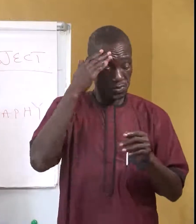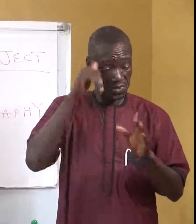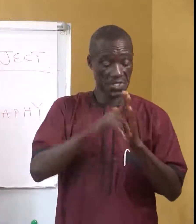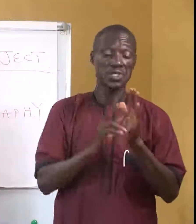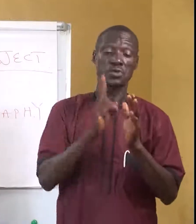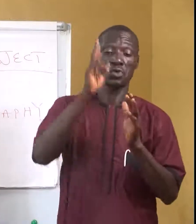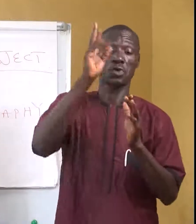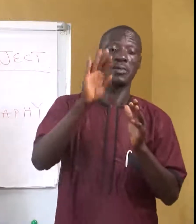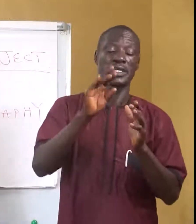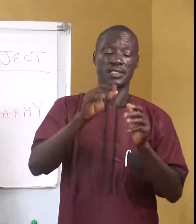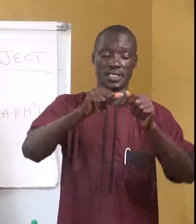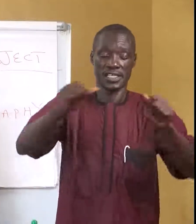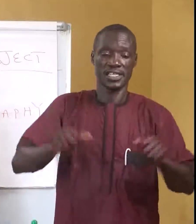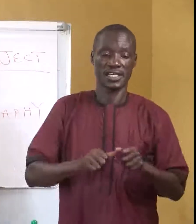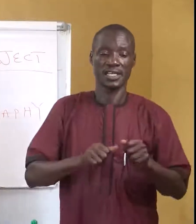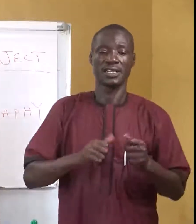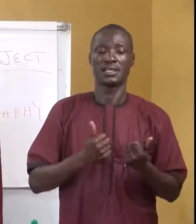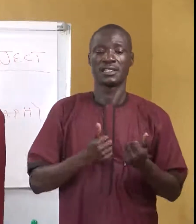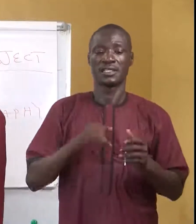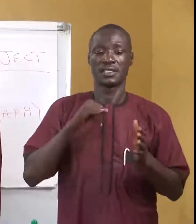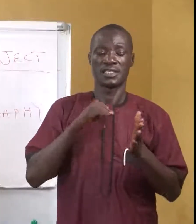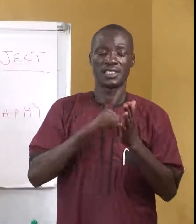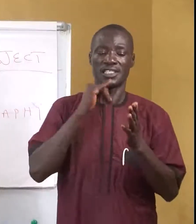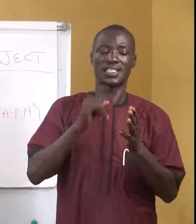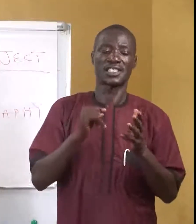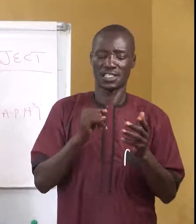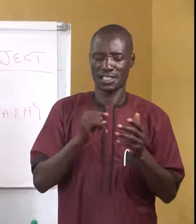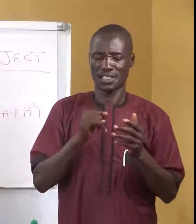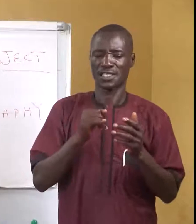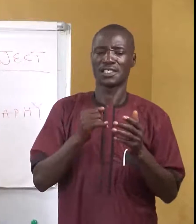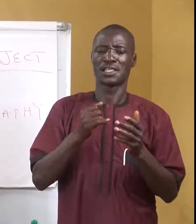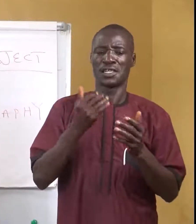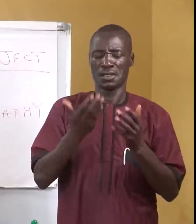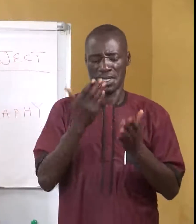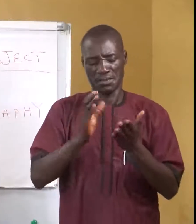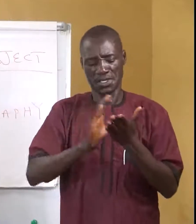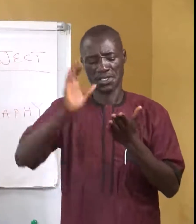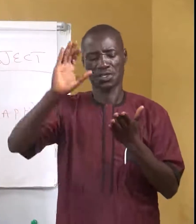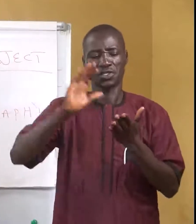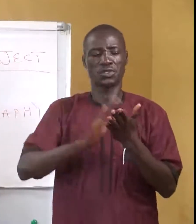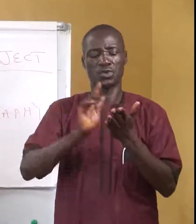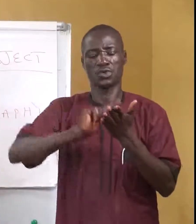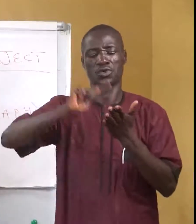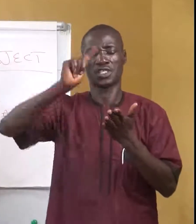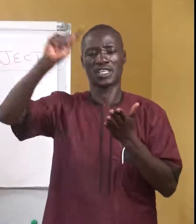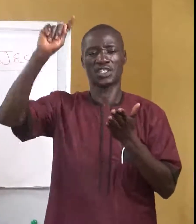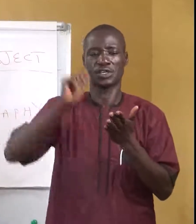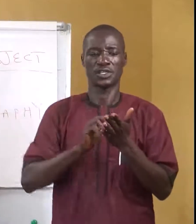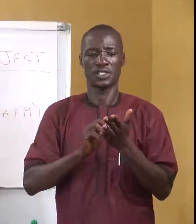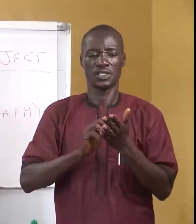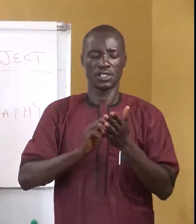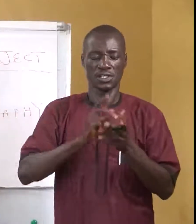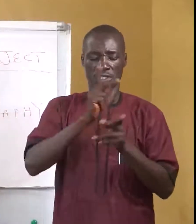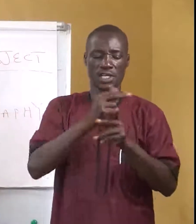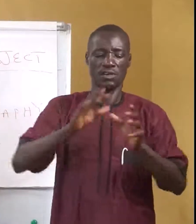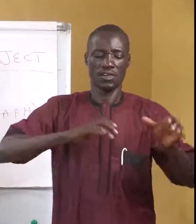urban settlement, it is either primary, it is either secondary or tertiary kind of